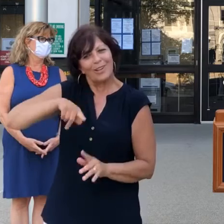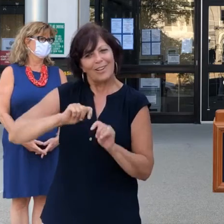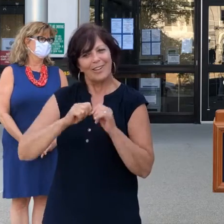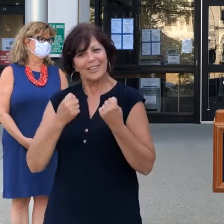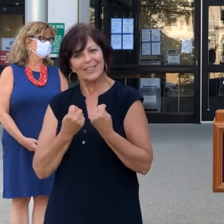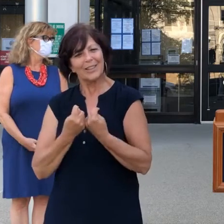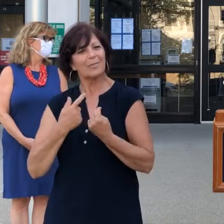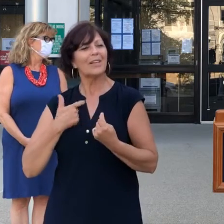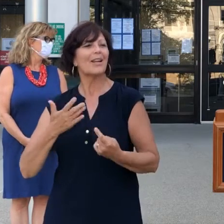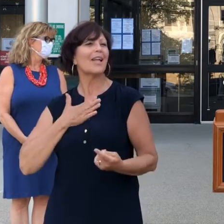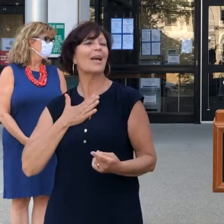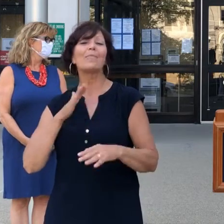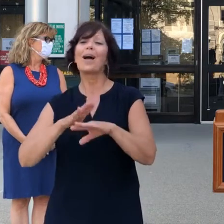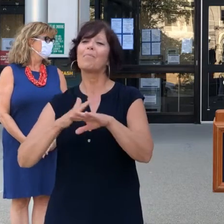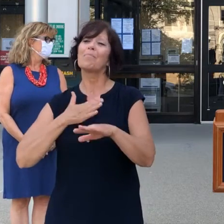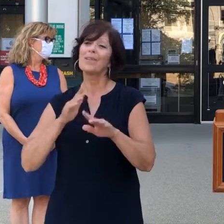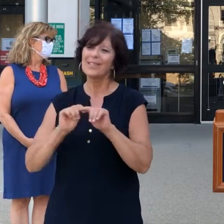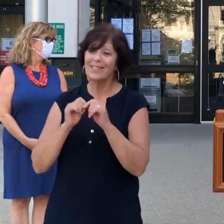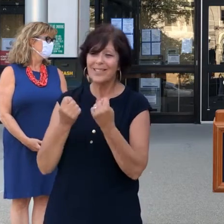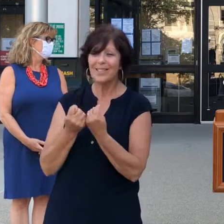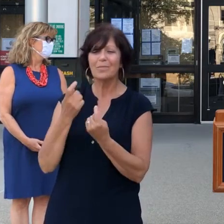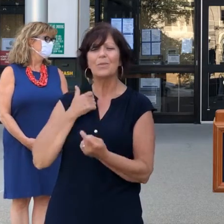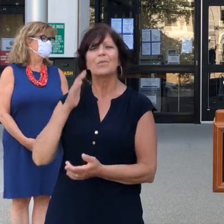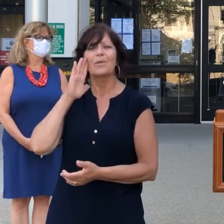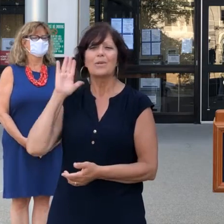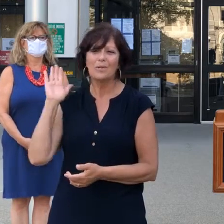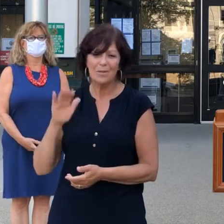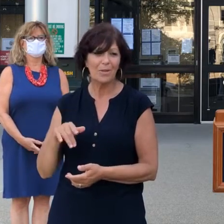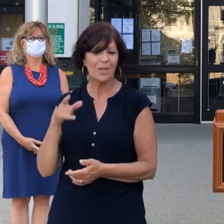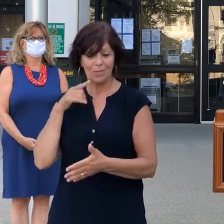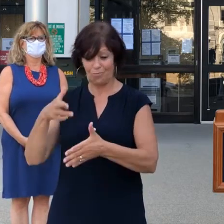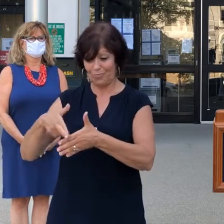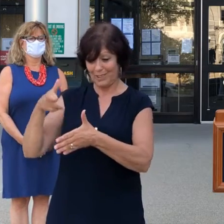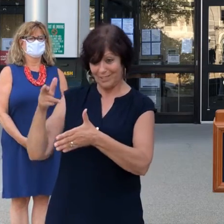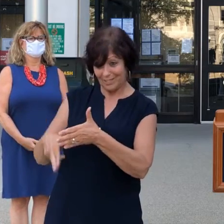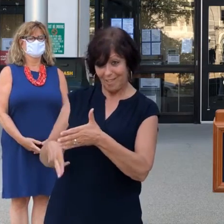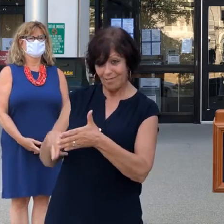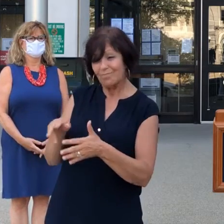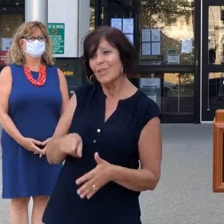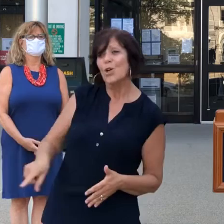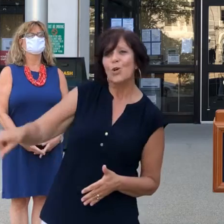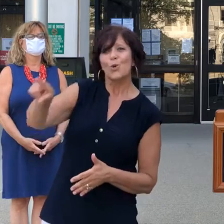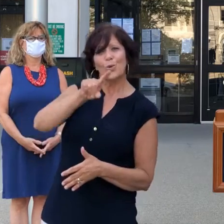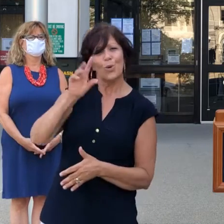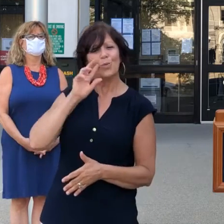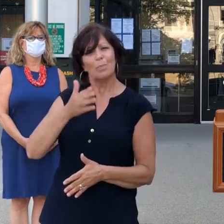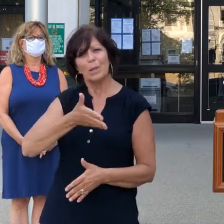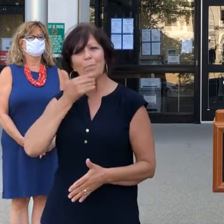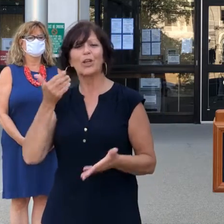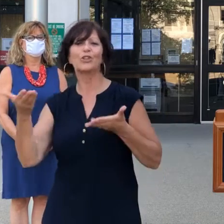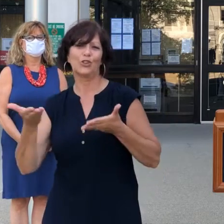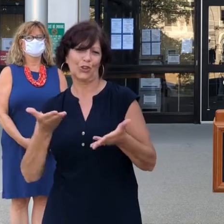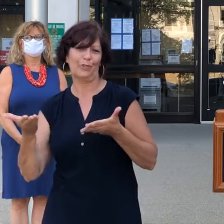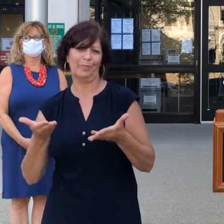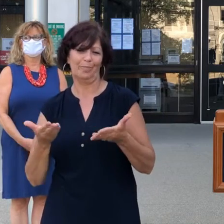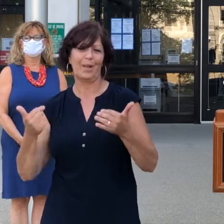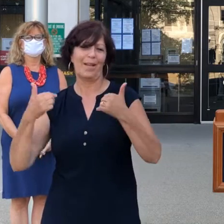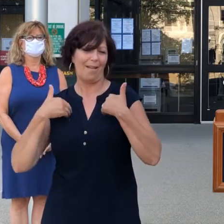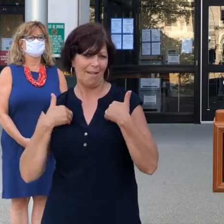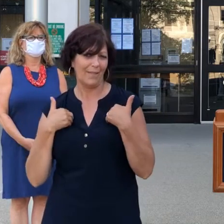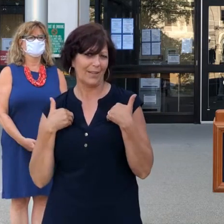I am very glad to have her on the team. And we know that as a result, the people of Erie County will be better served by